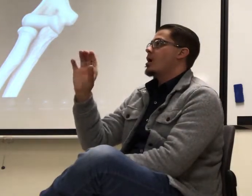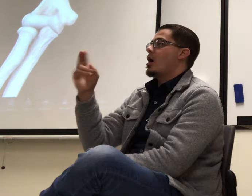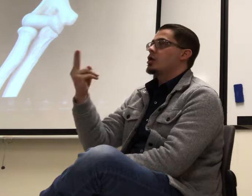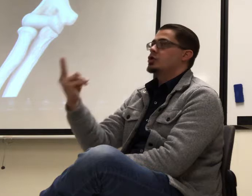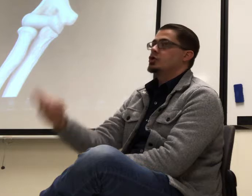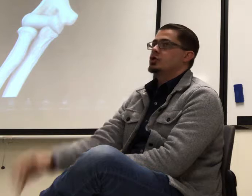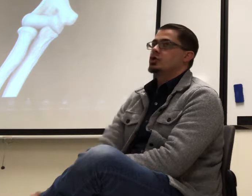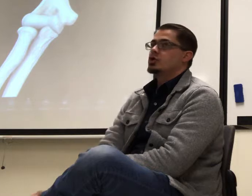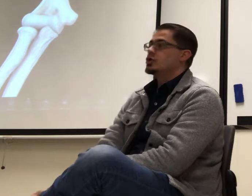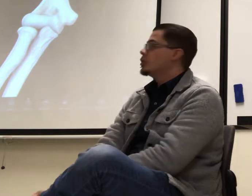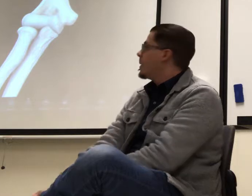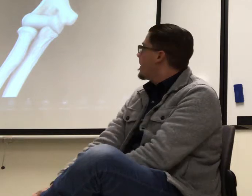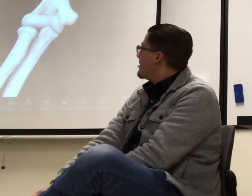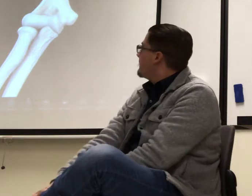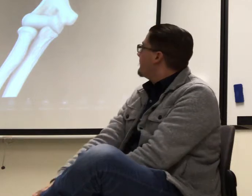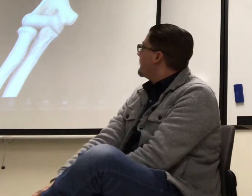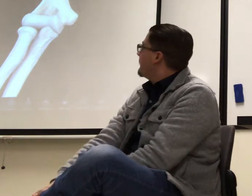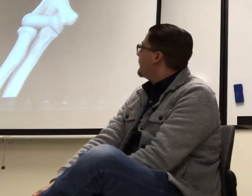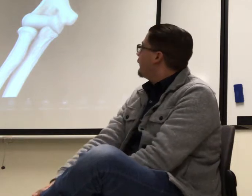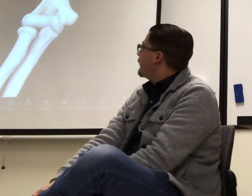Trochlea.